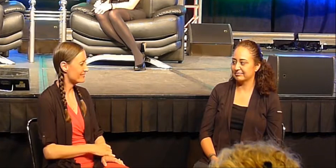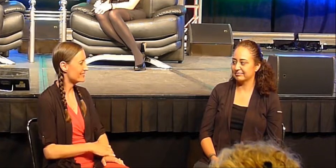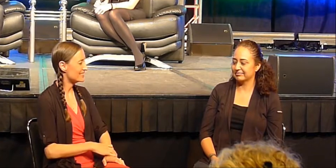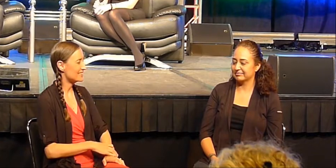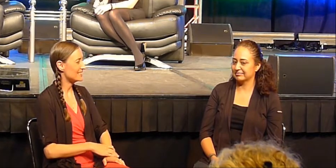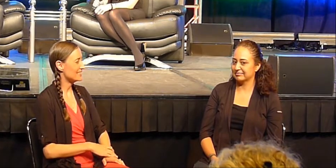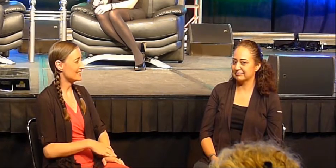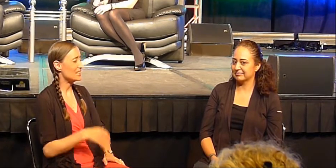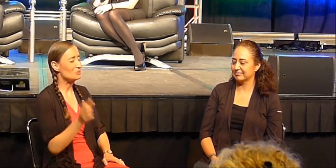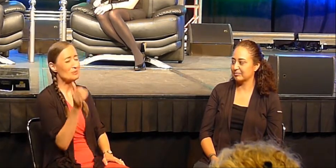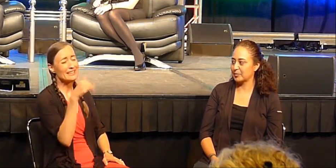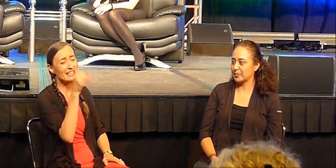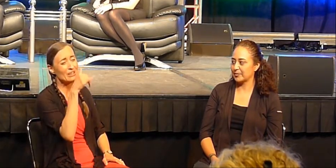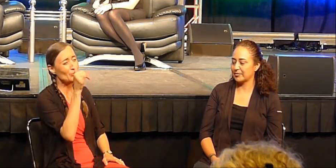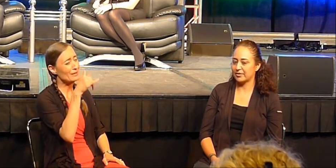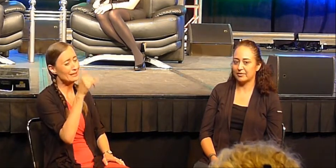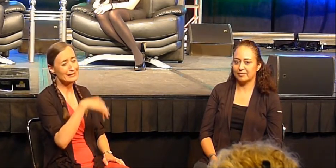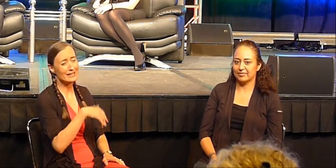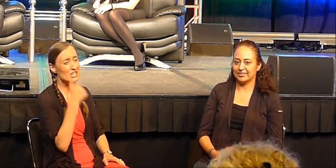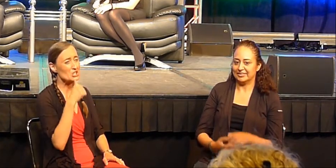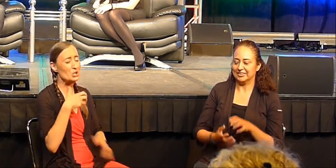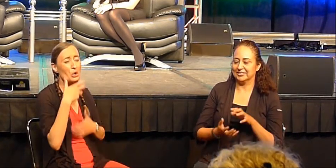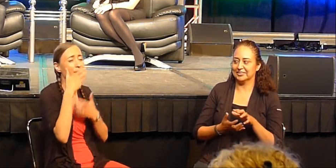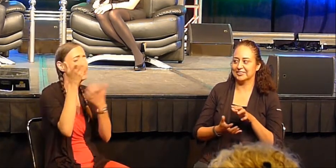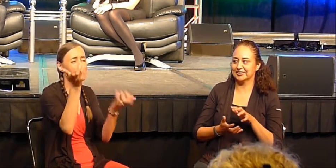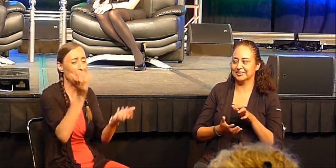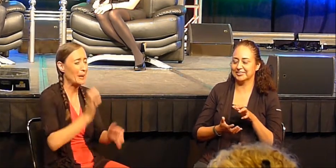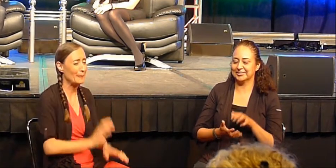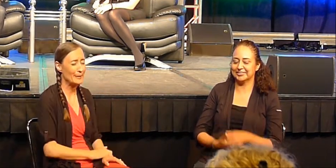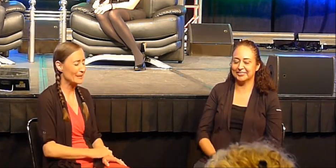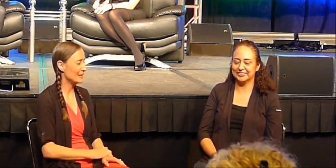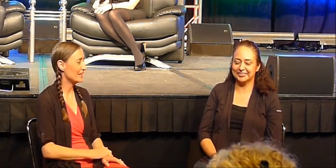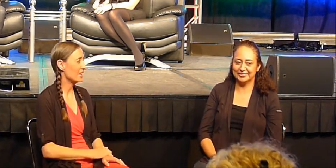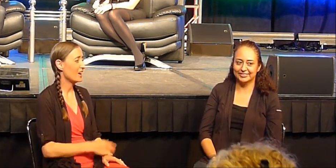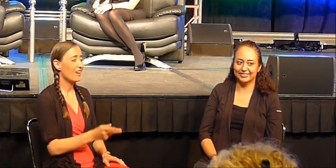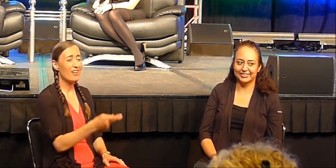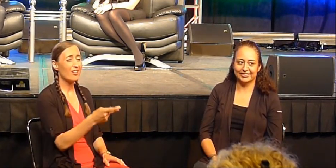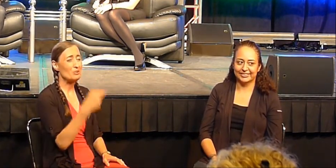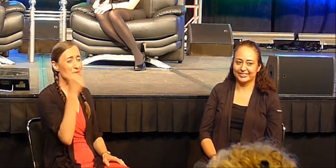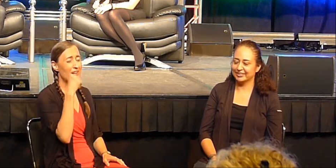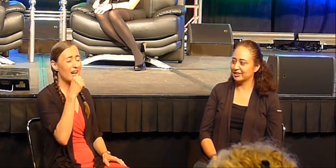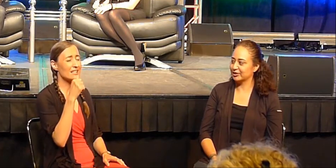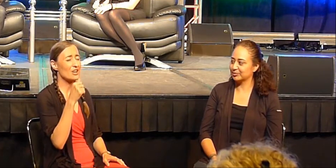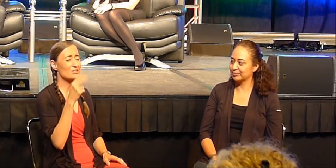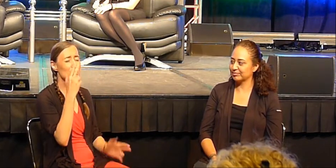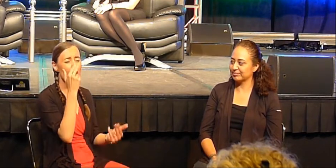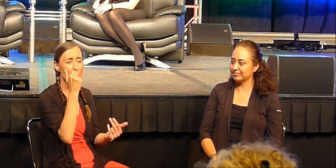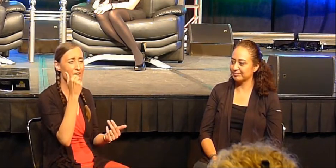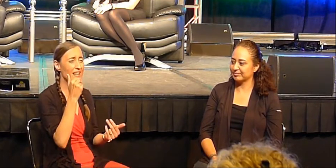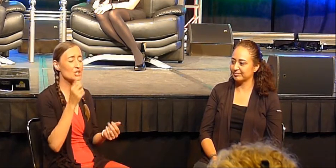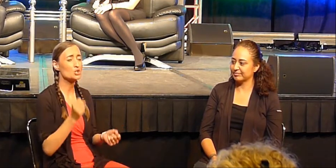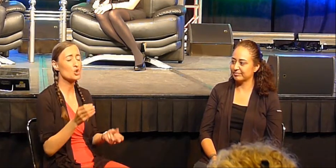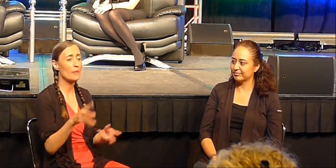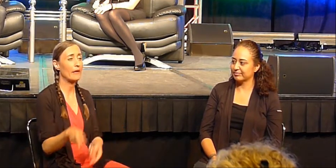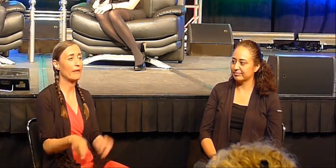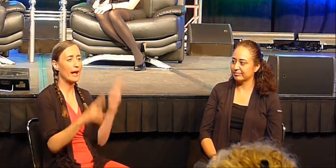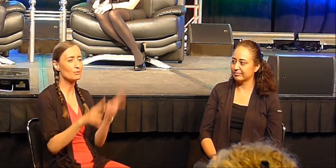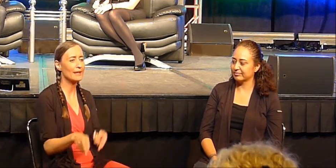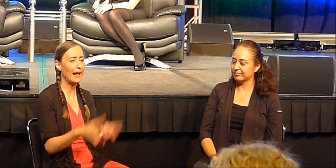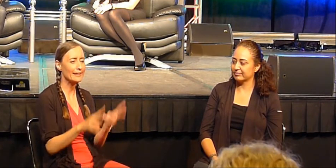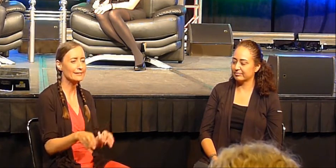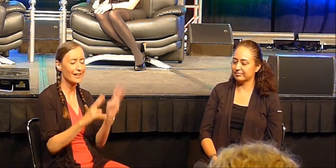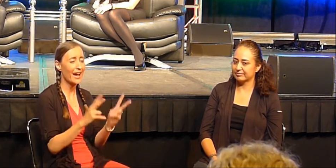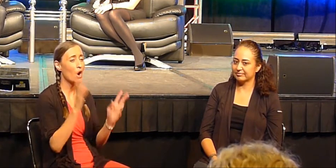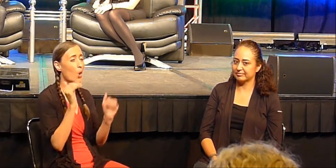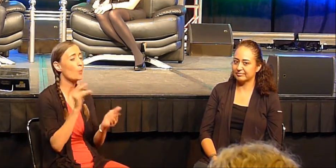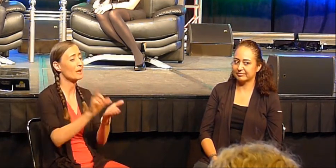ludicrous. It's totally ludicrous. These guys were so funny. There are so many outtakes. I hope they publish them all someday. I mean,